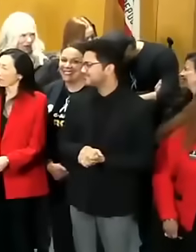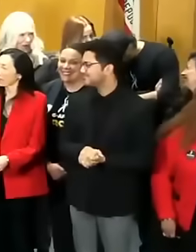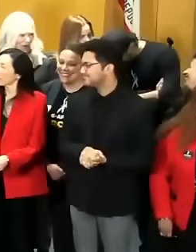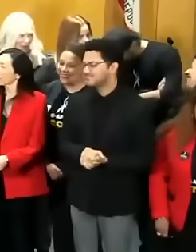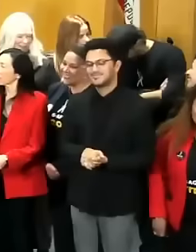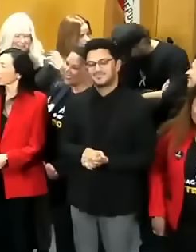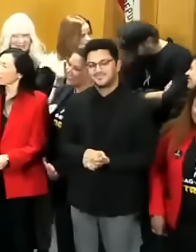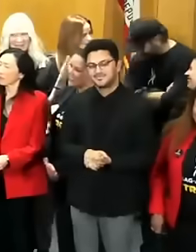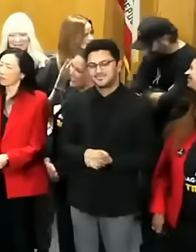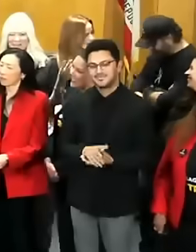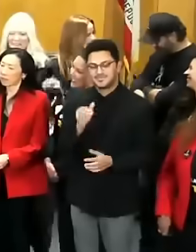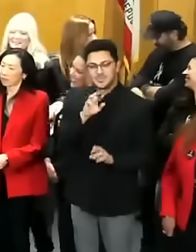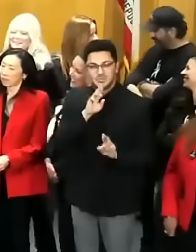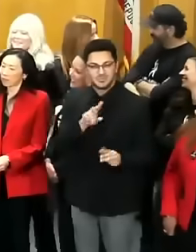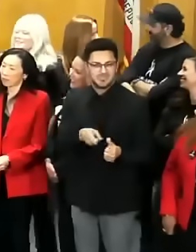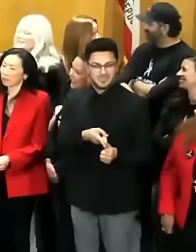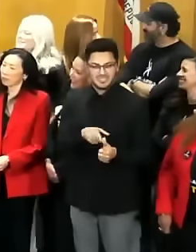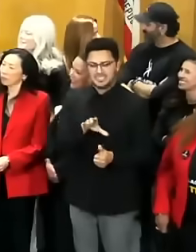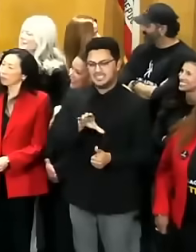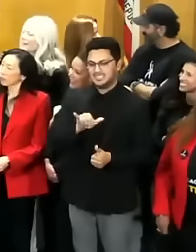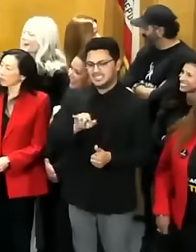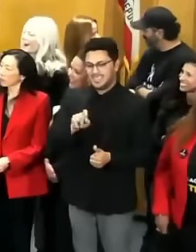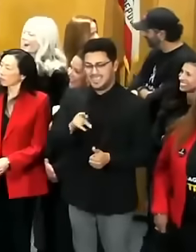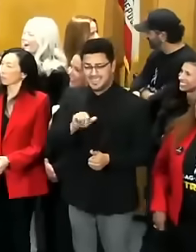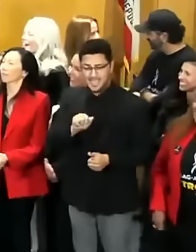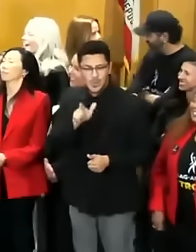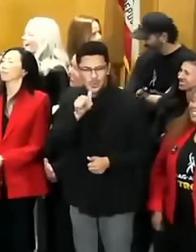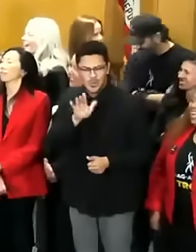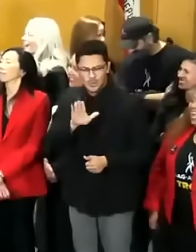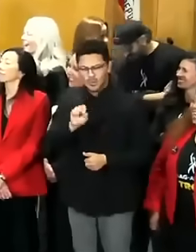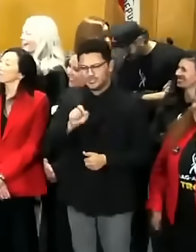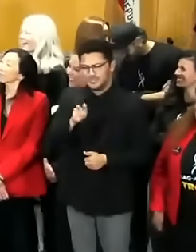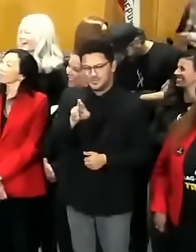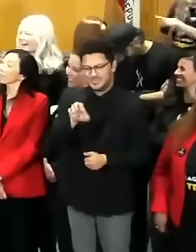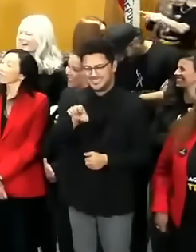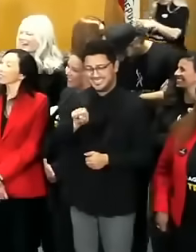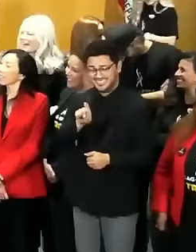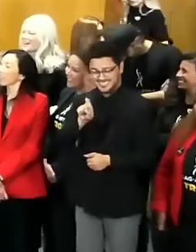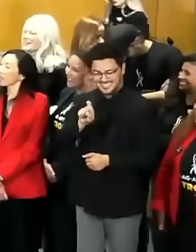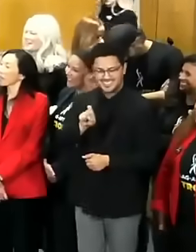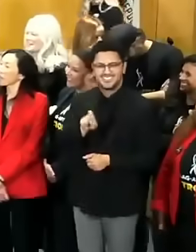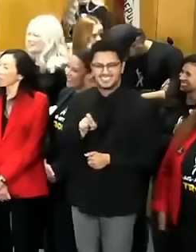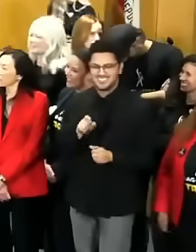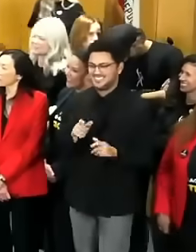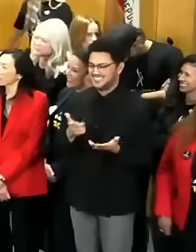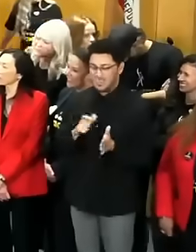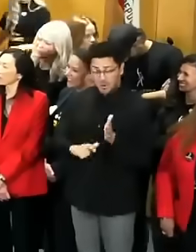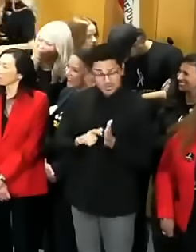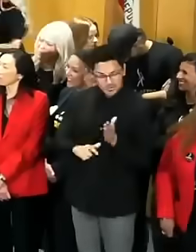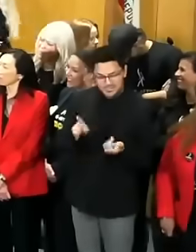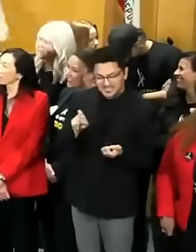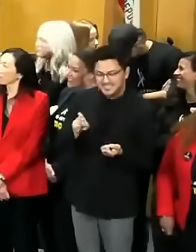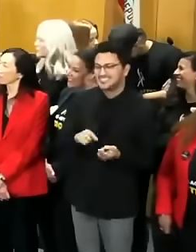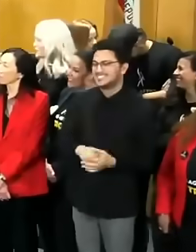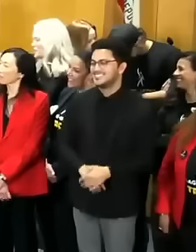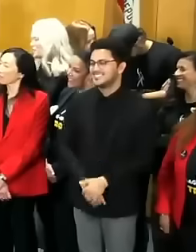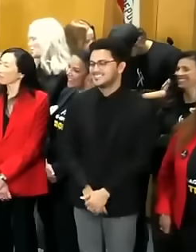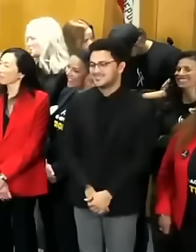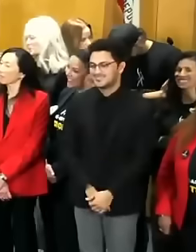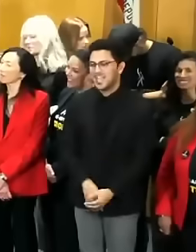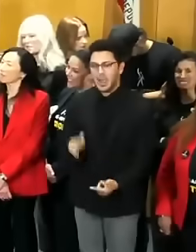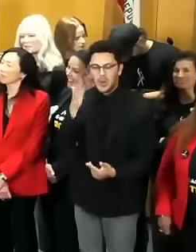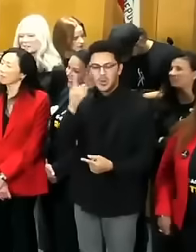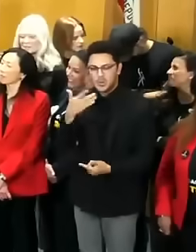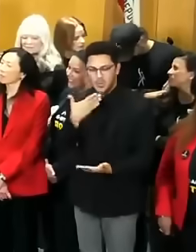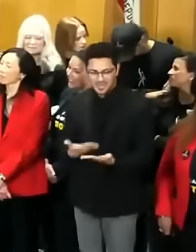Well, I guess we could respond to that first of all saying, Cynthia, who were your sources for all of the great articles that you all wrote? Never tell. I know you won't. I know you